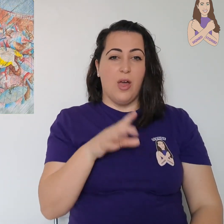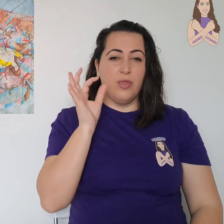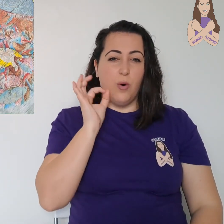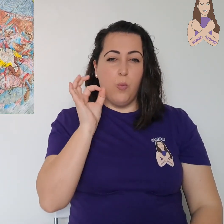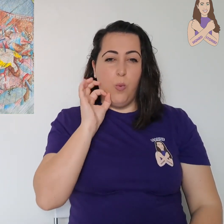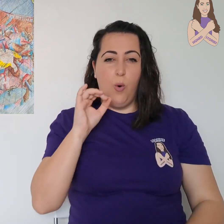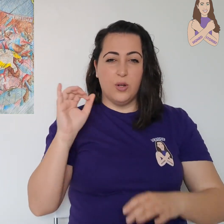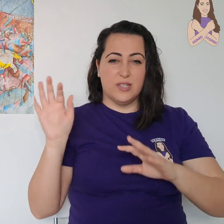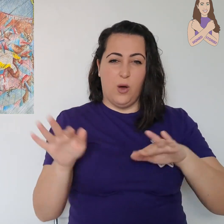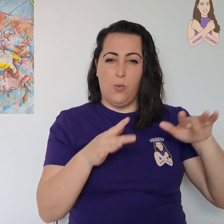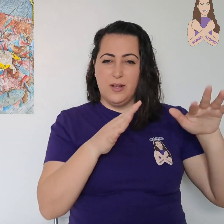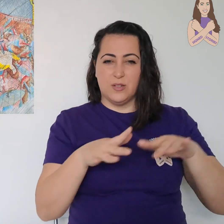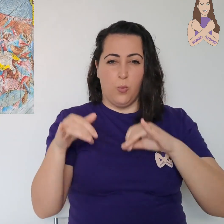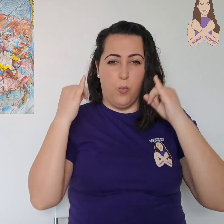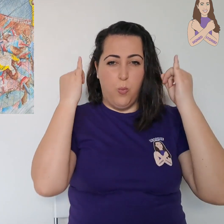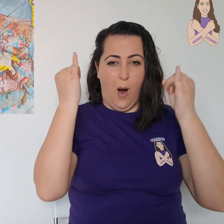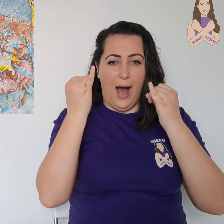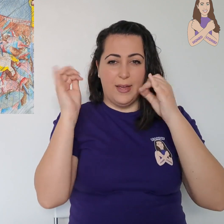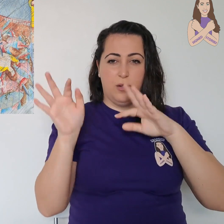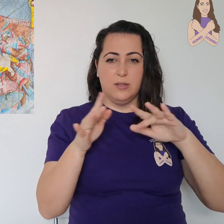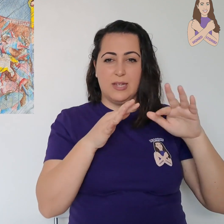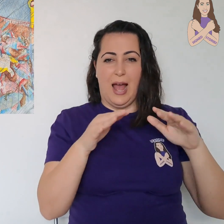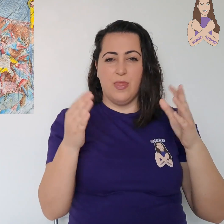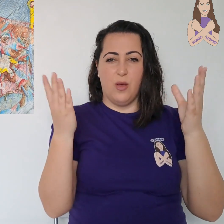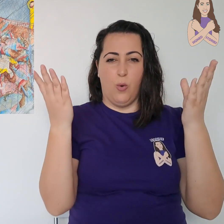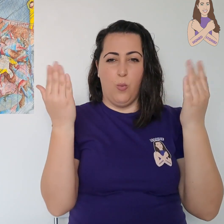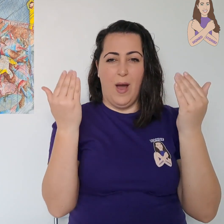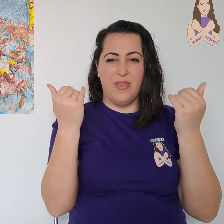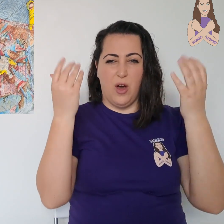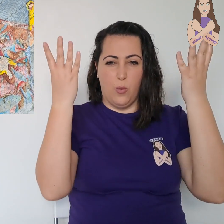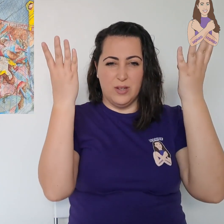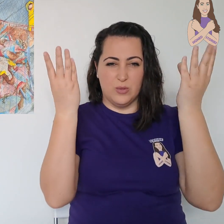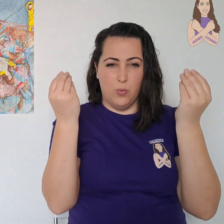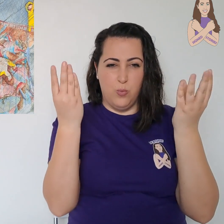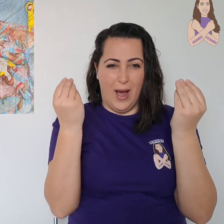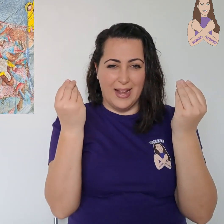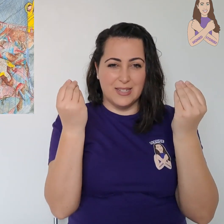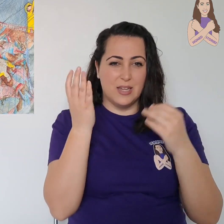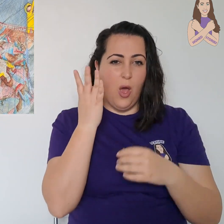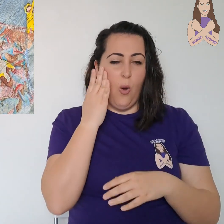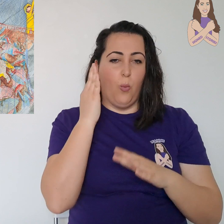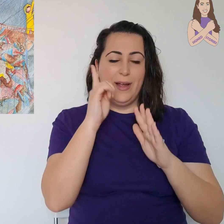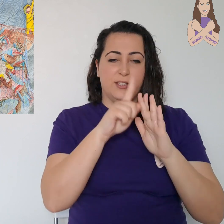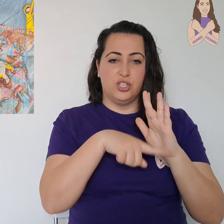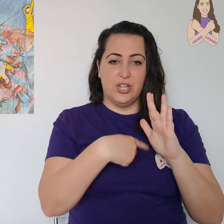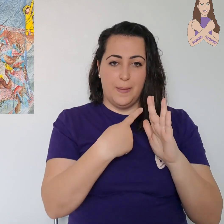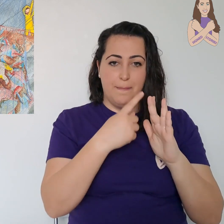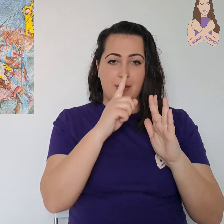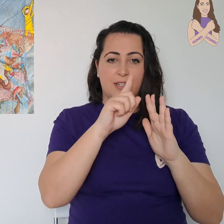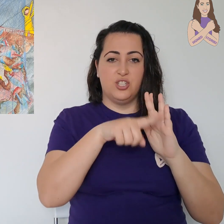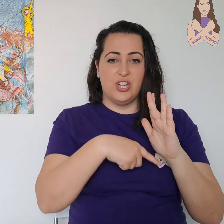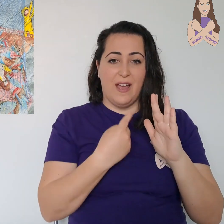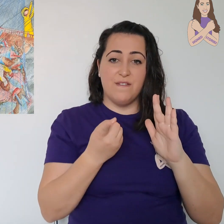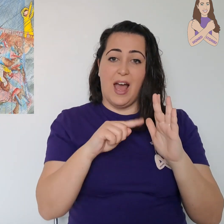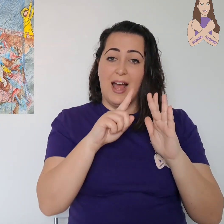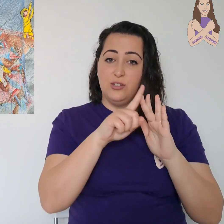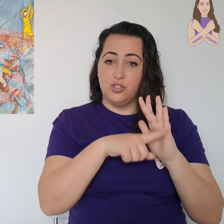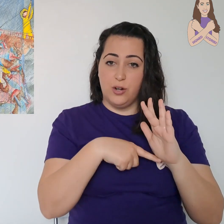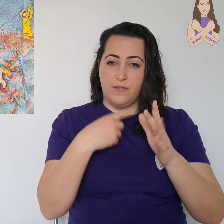The water was wild and the weather was wet when Jim, Jeff and